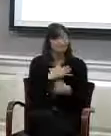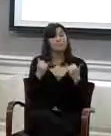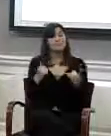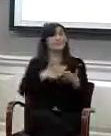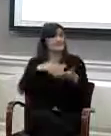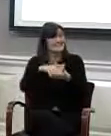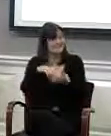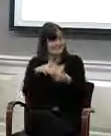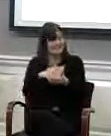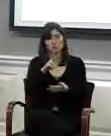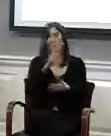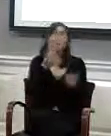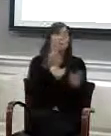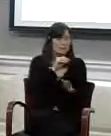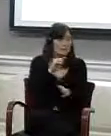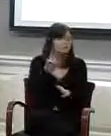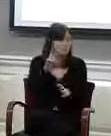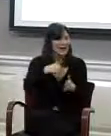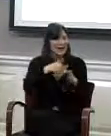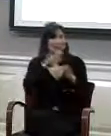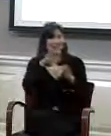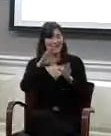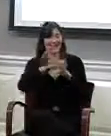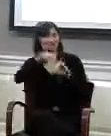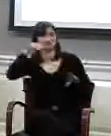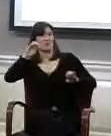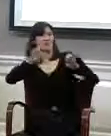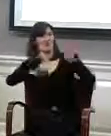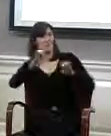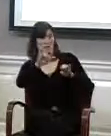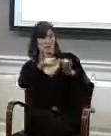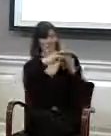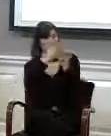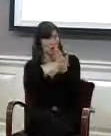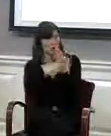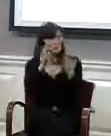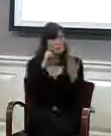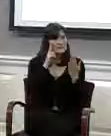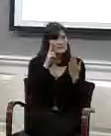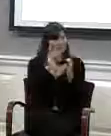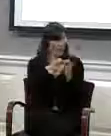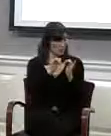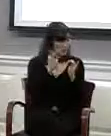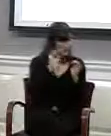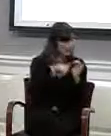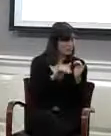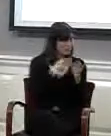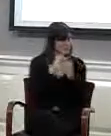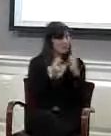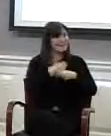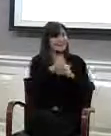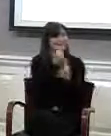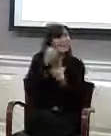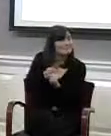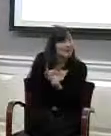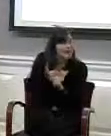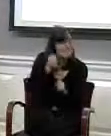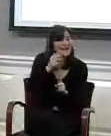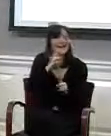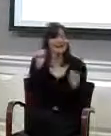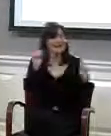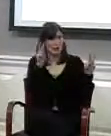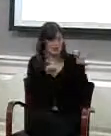2002, an external evaluation of the program was conducted to evaluate its overall impact. Aiming to review the program from a